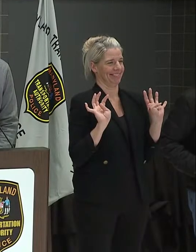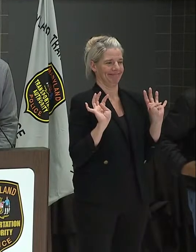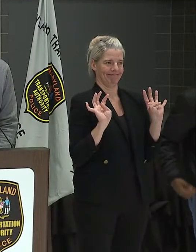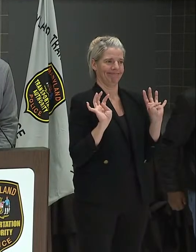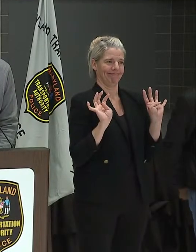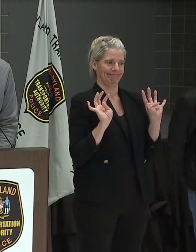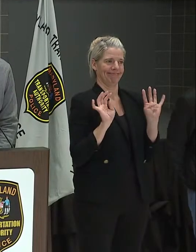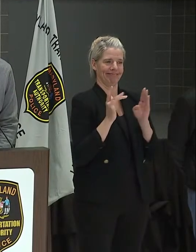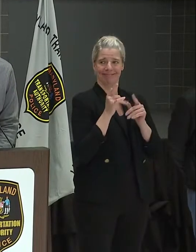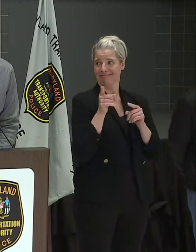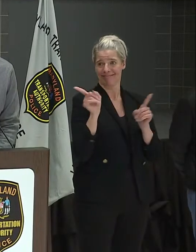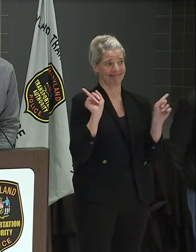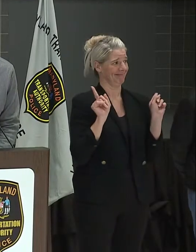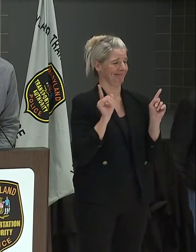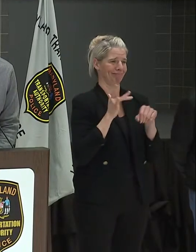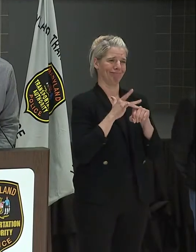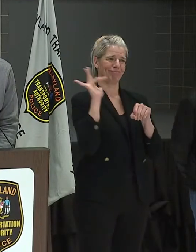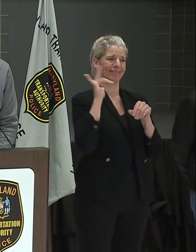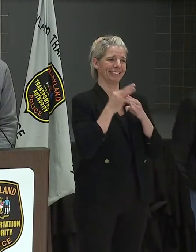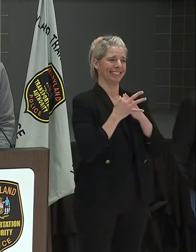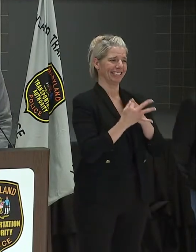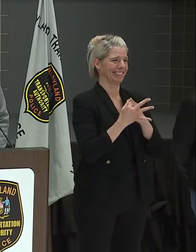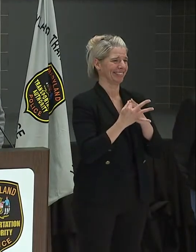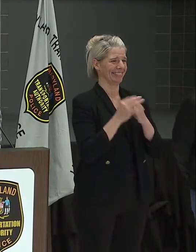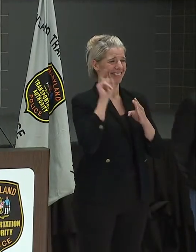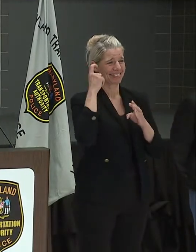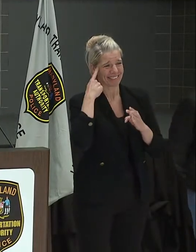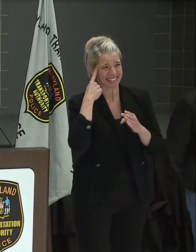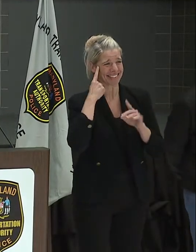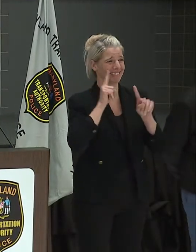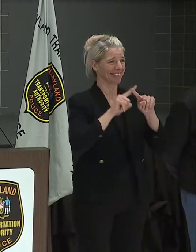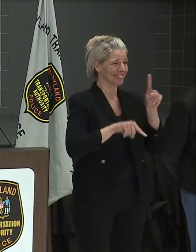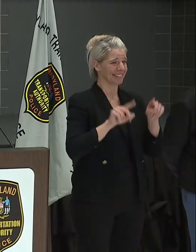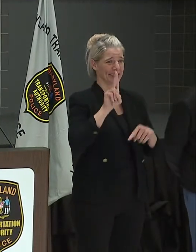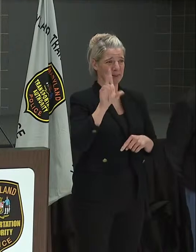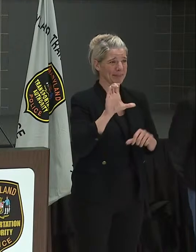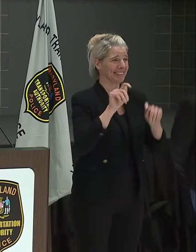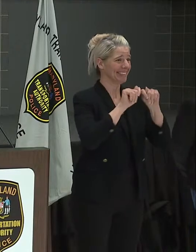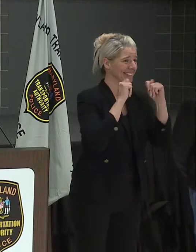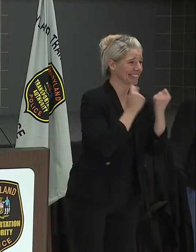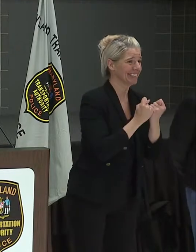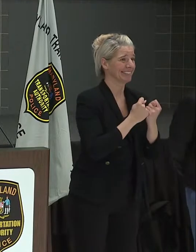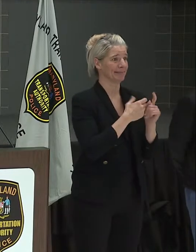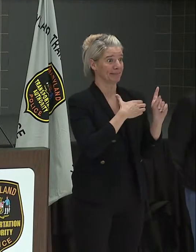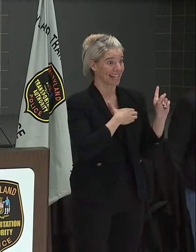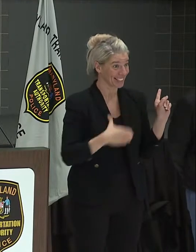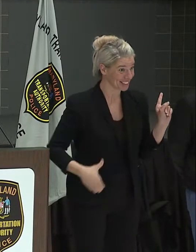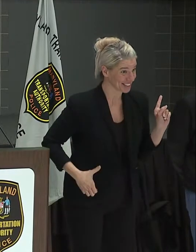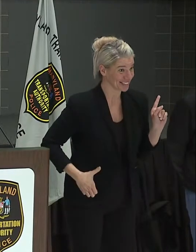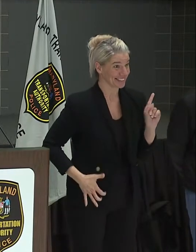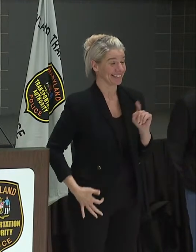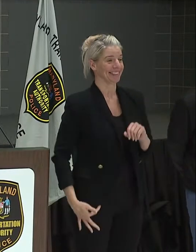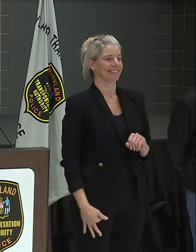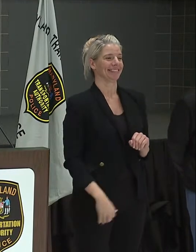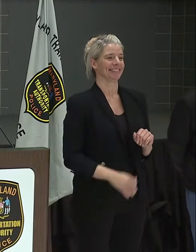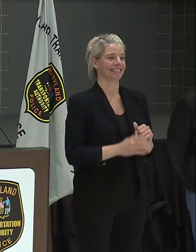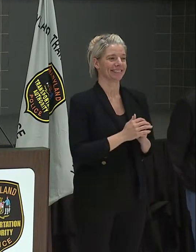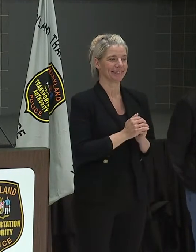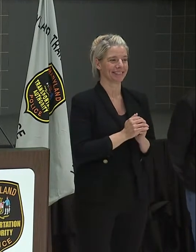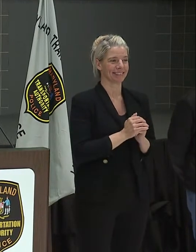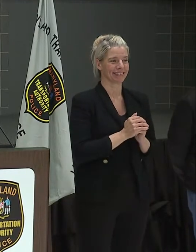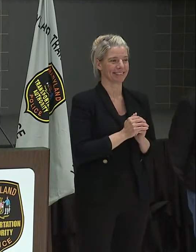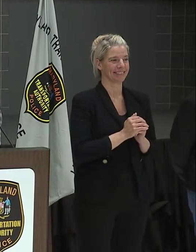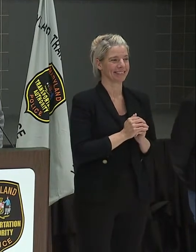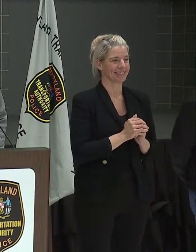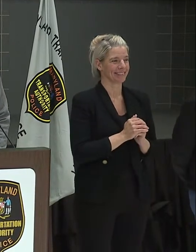Governor, Lieutenant Governor, the entire Unified Command Team, with you, Mayor Scott, Mr. Thomas, and the entire